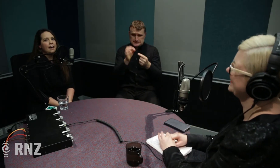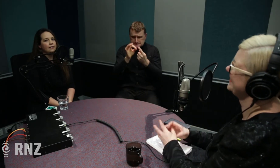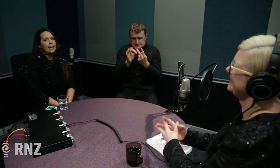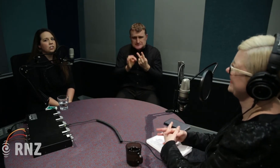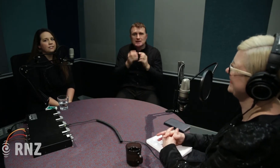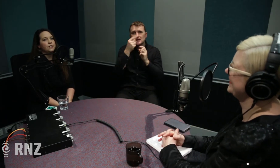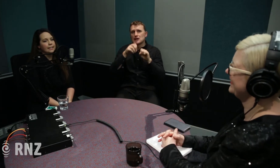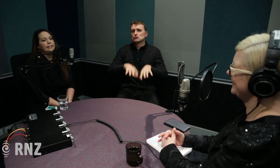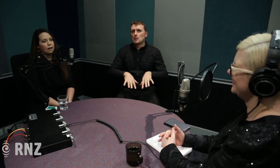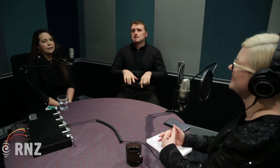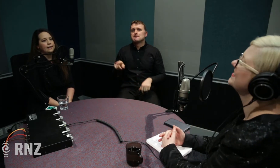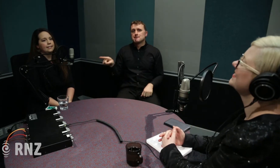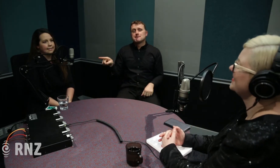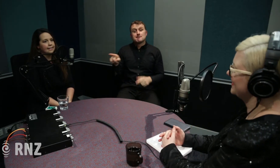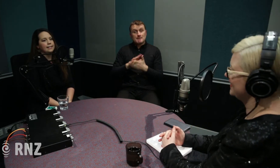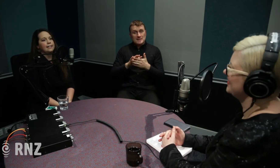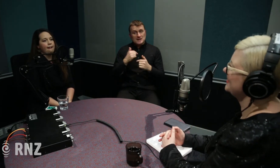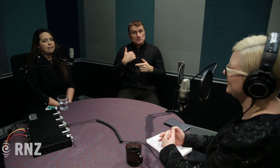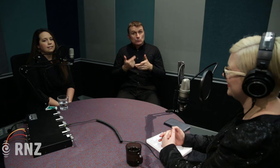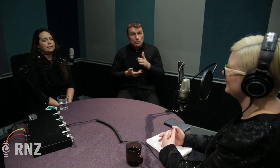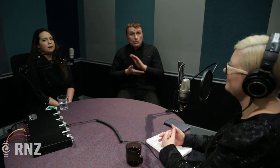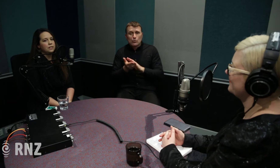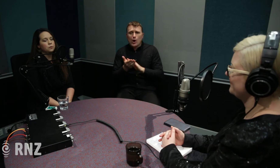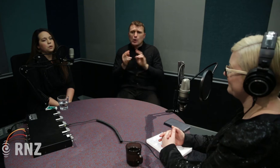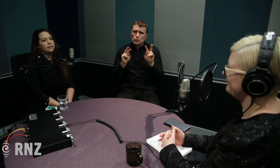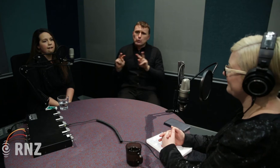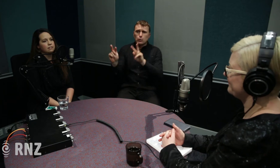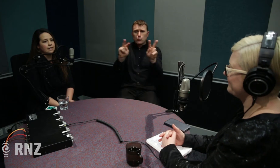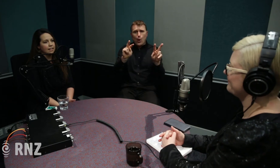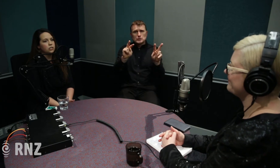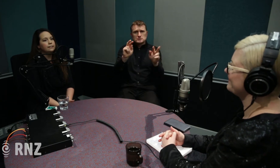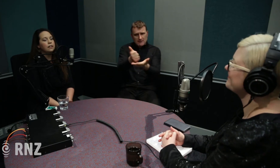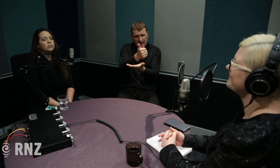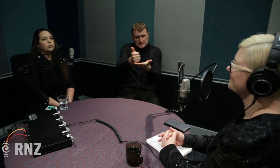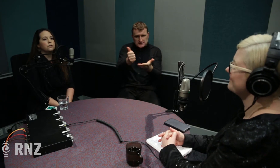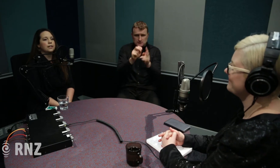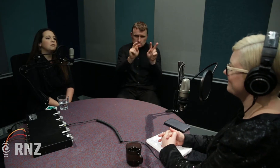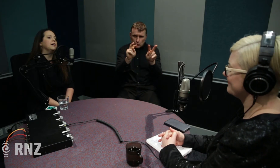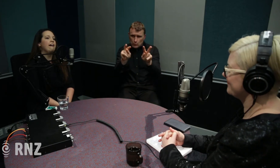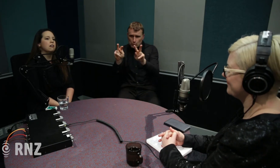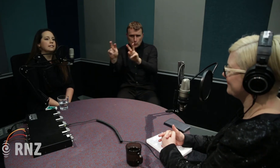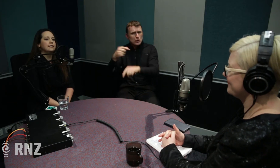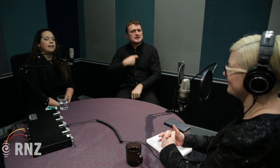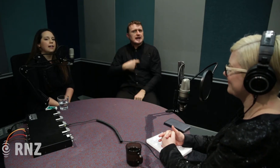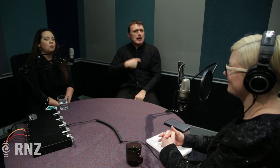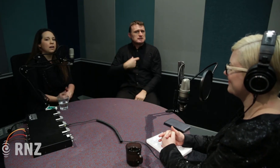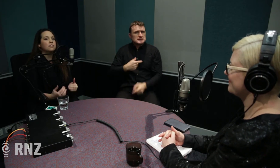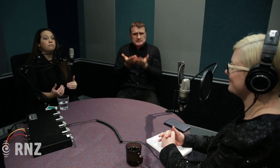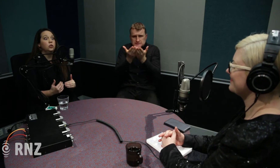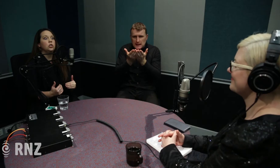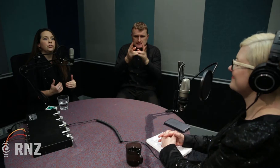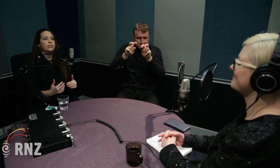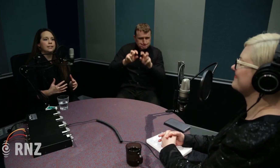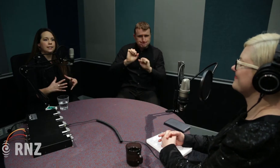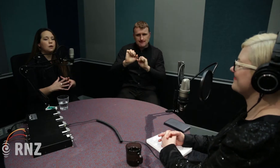It's about actually physically going and studying the characters, and we do what's called characterization. So some of my characters, once